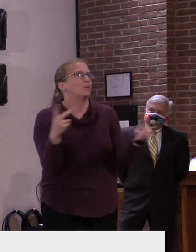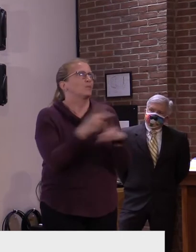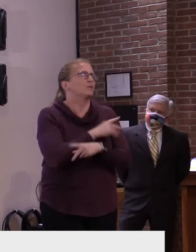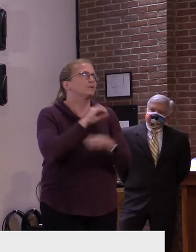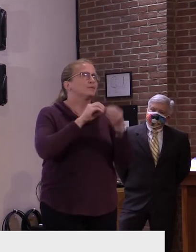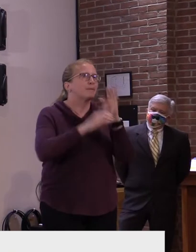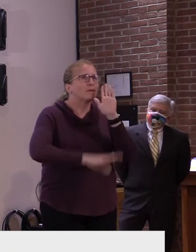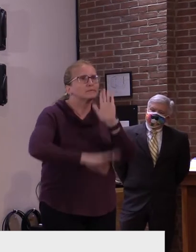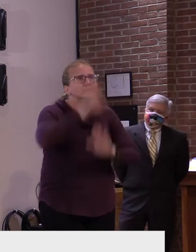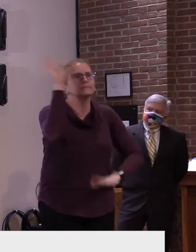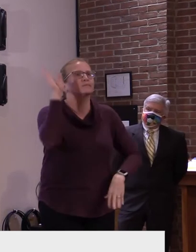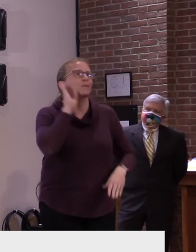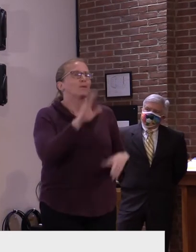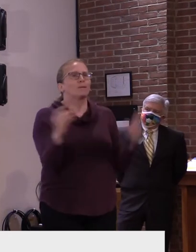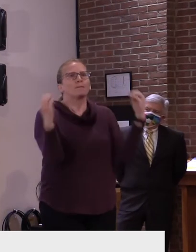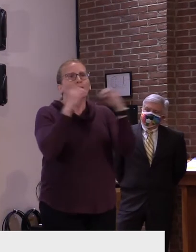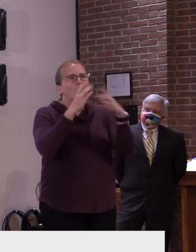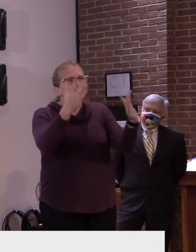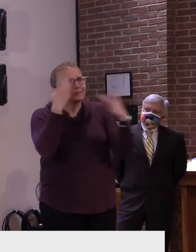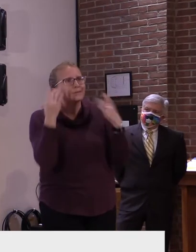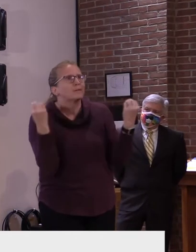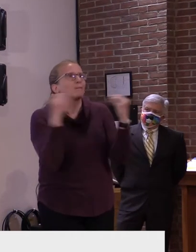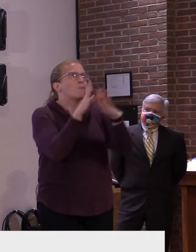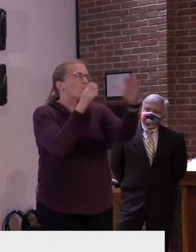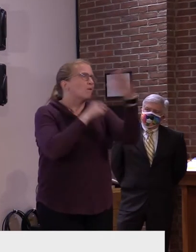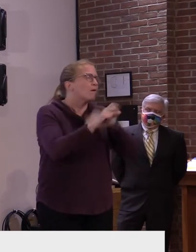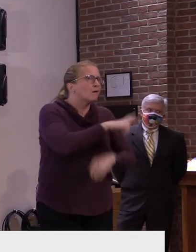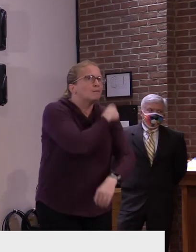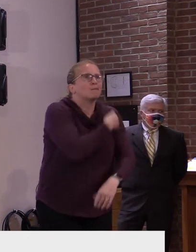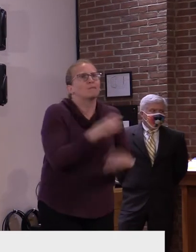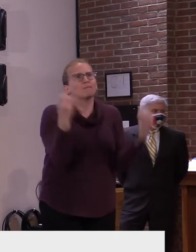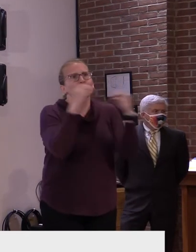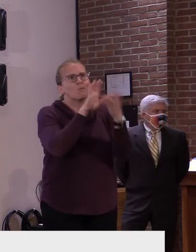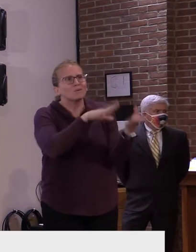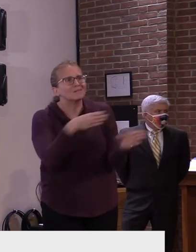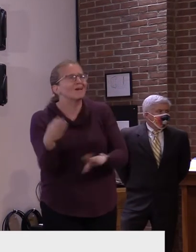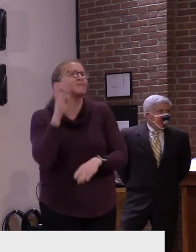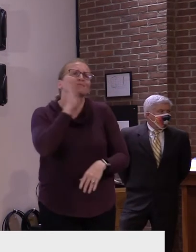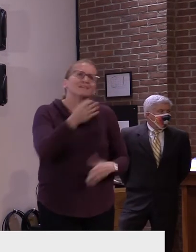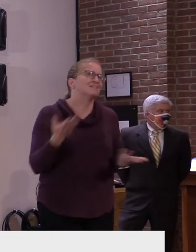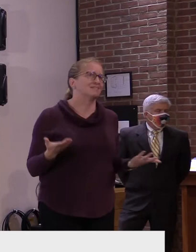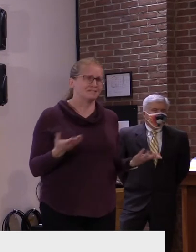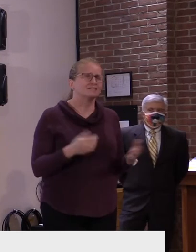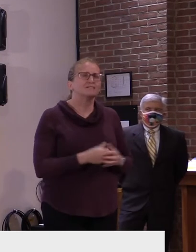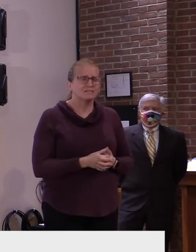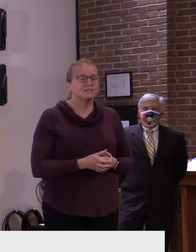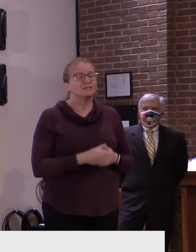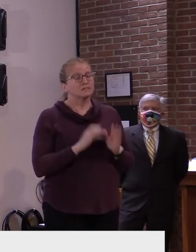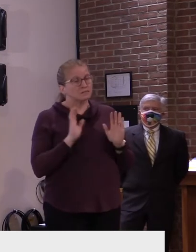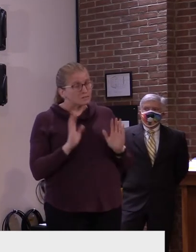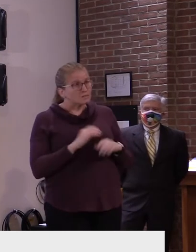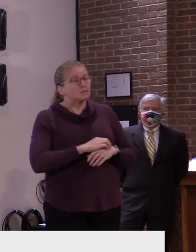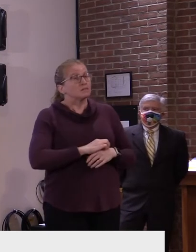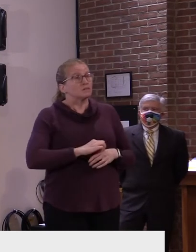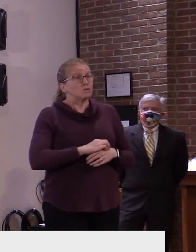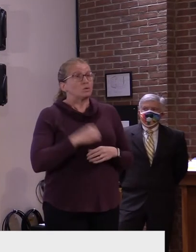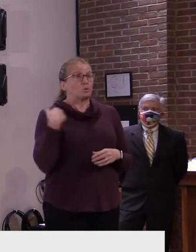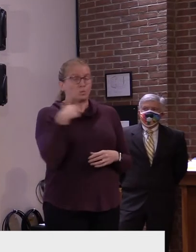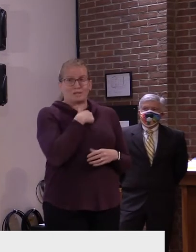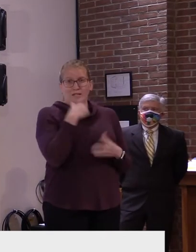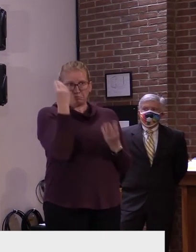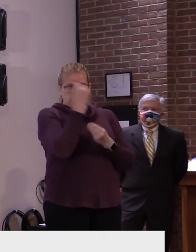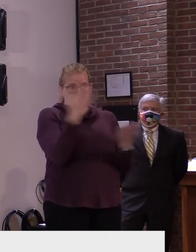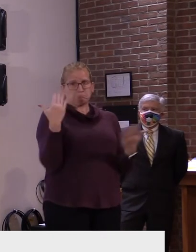again remember the data you were just shown this morning that's why we announced an advisory on